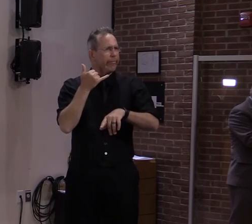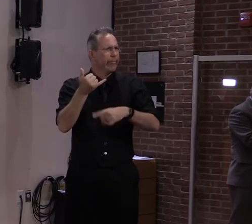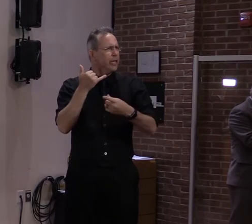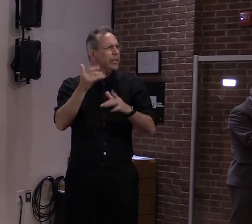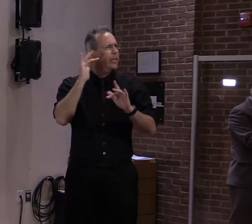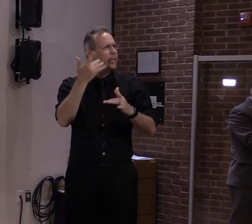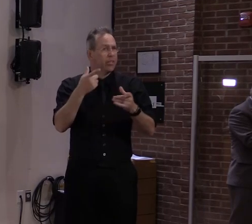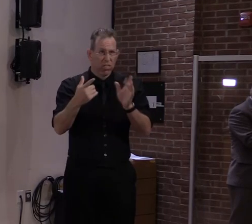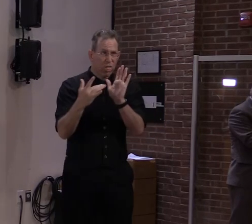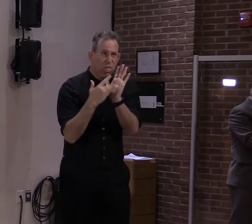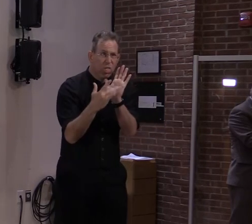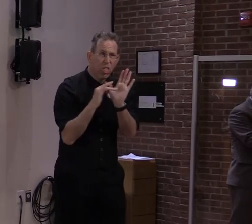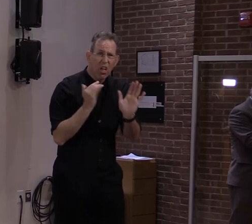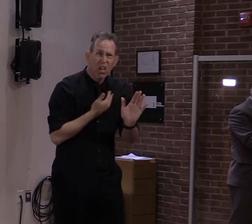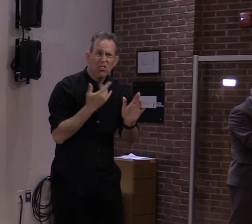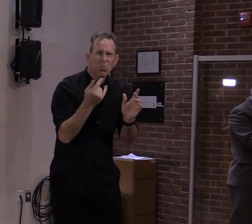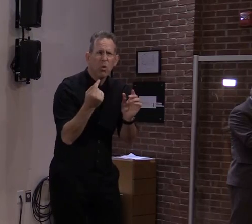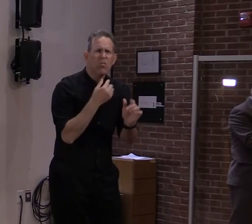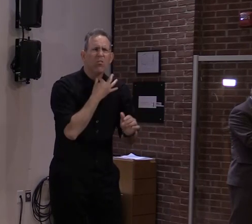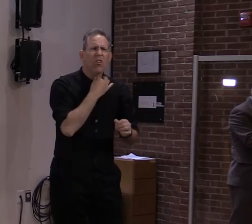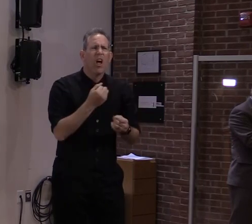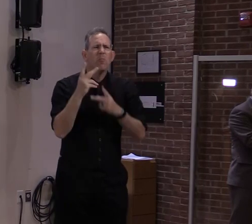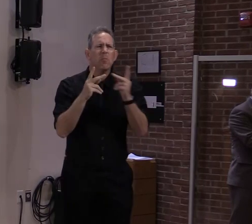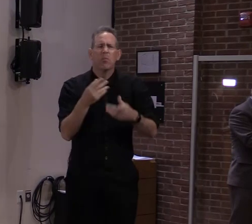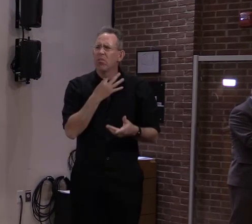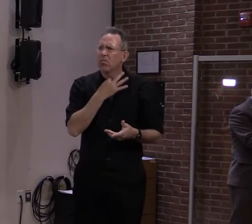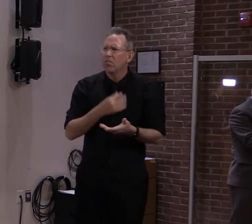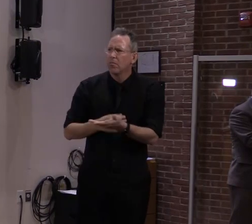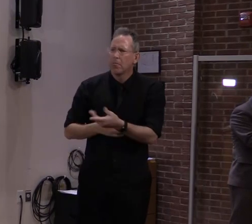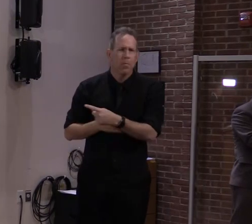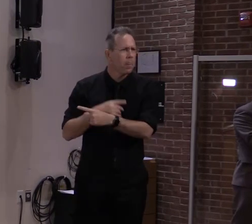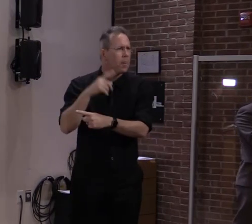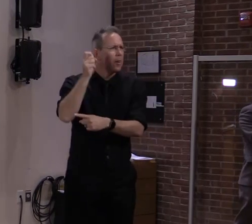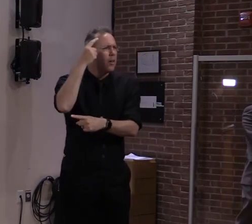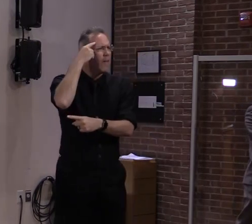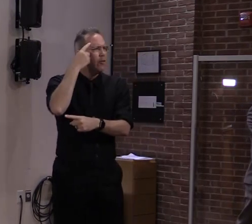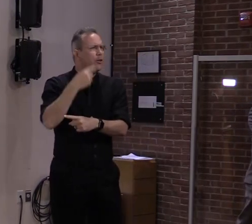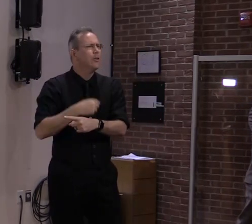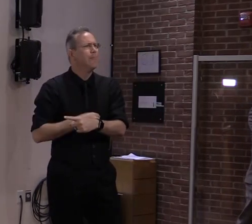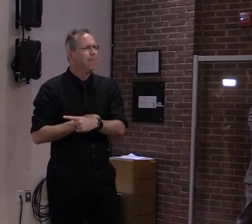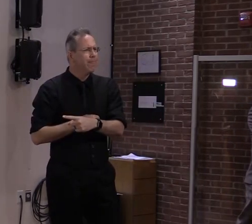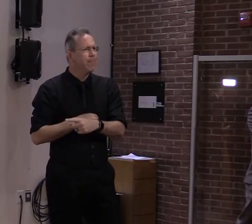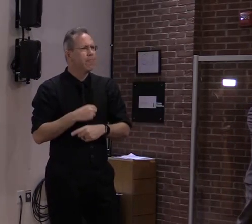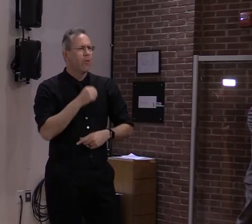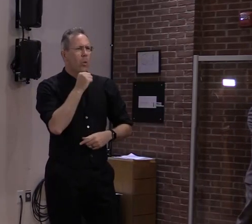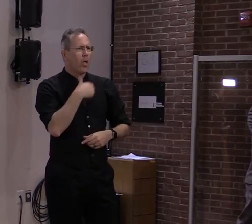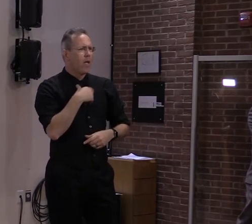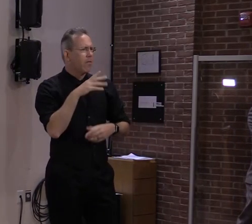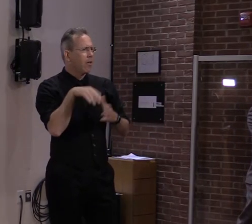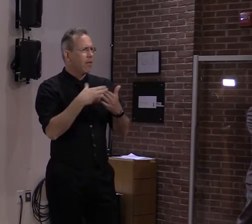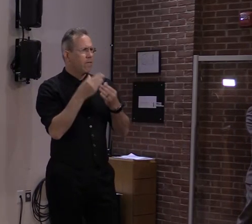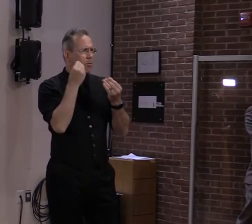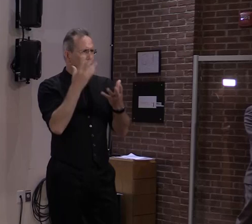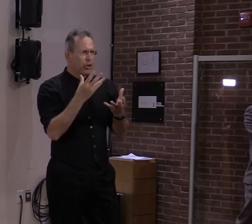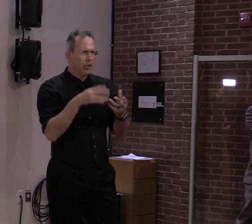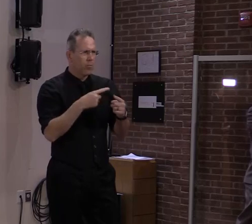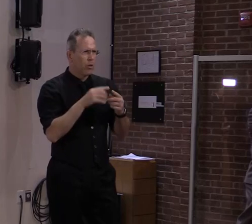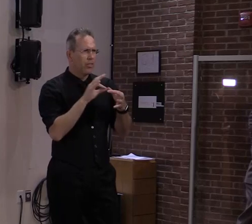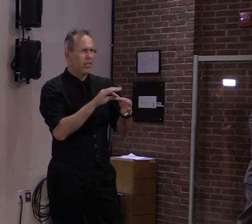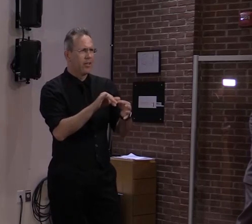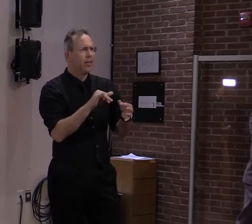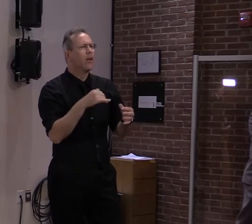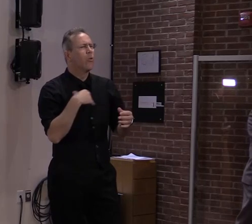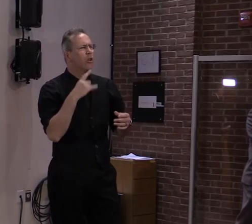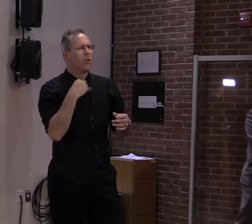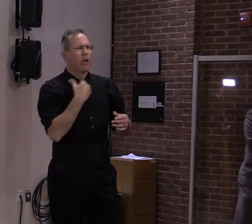Anybody else have it? Commissioner Sherling? No. He's shaking his head no. We'll do our best to find it, but I that may be a